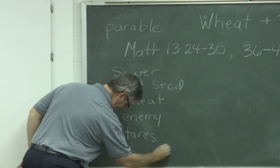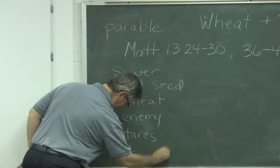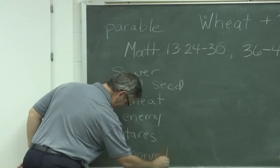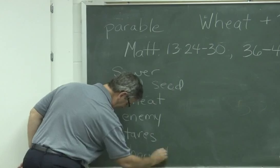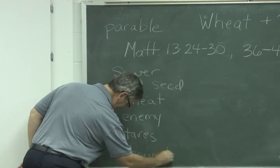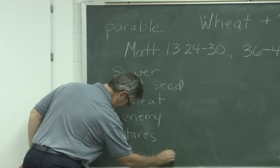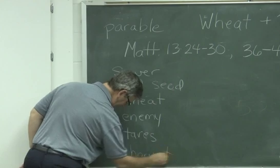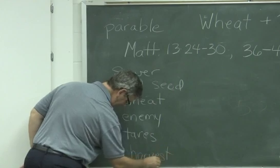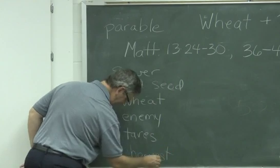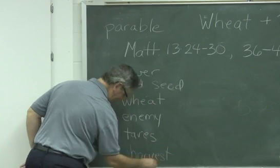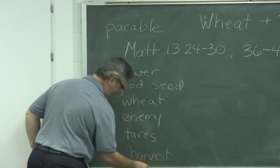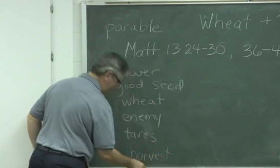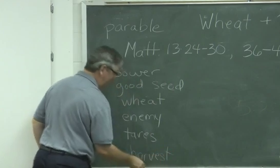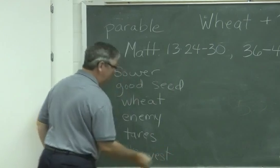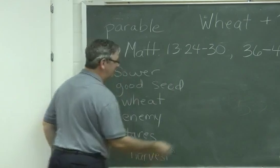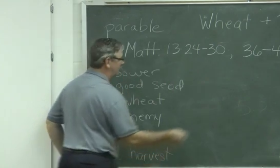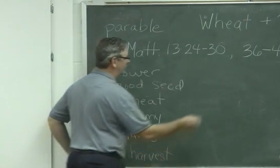Harvest is another word we find in this parable.